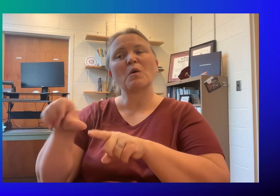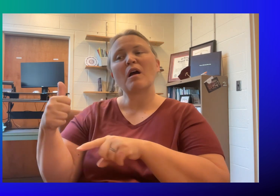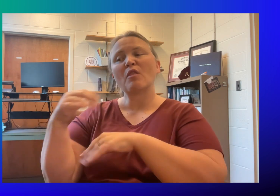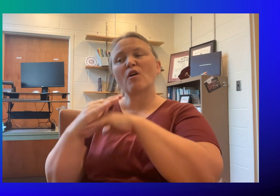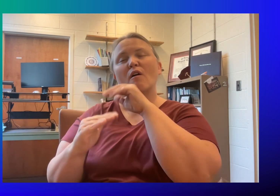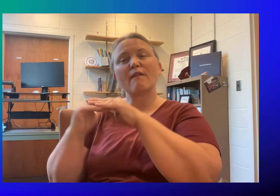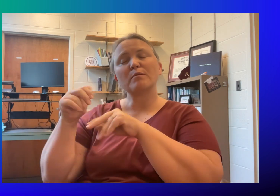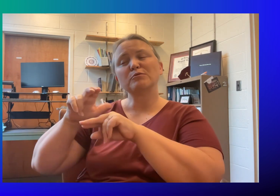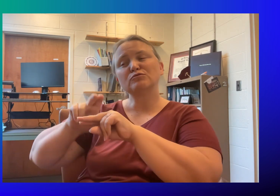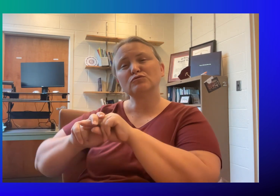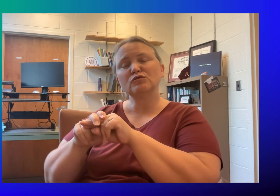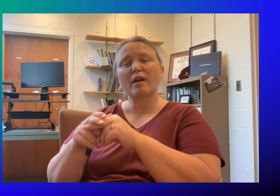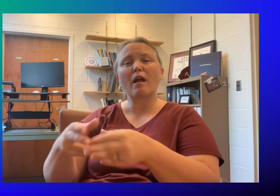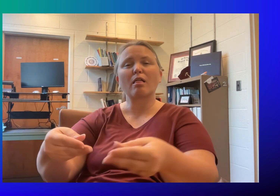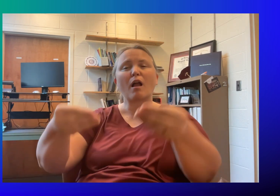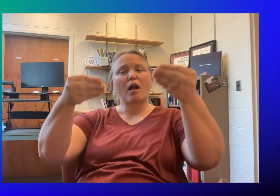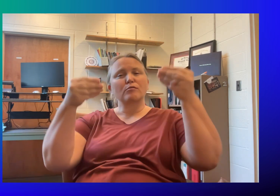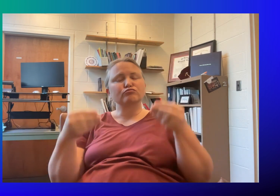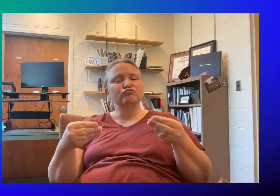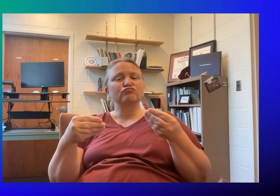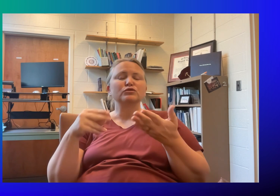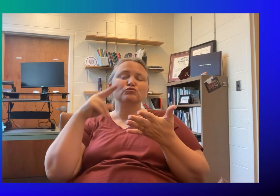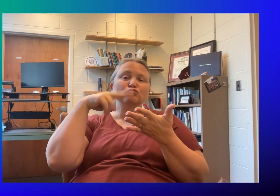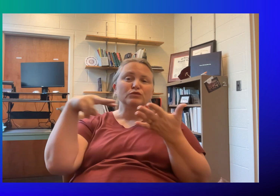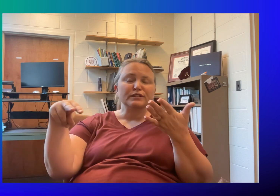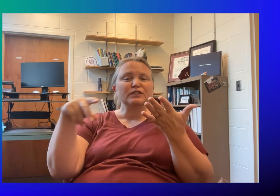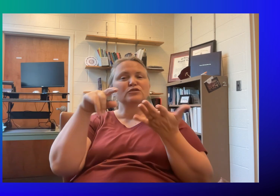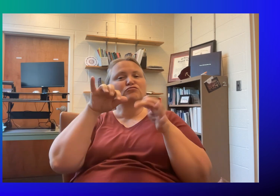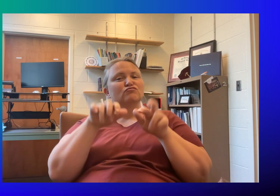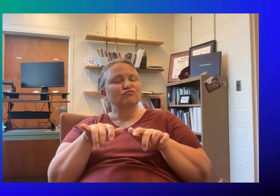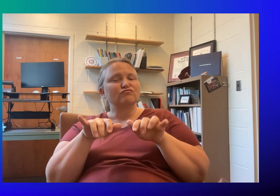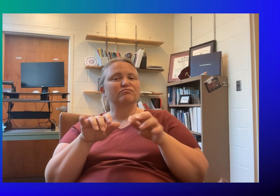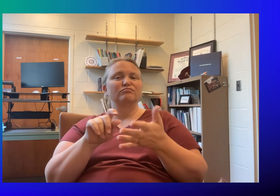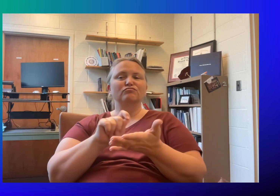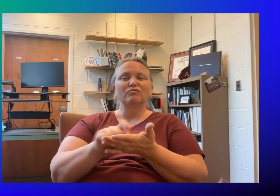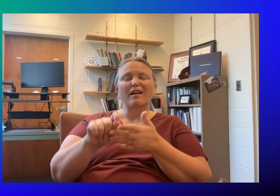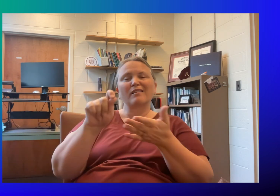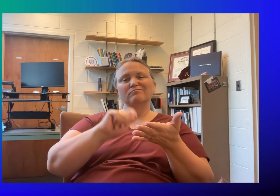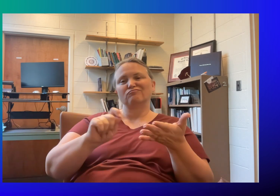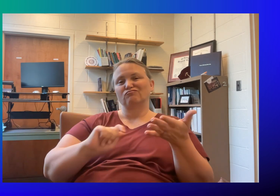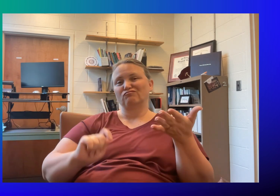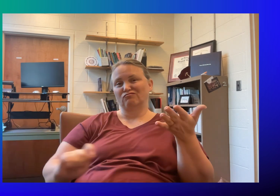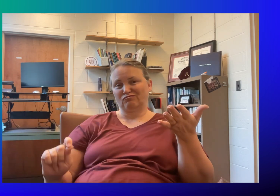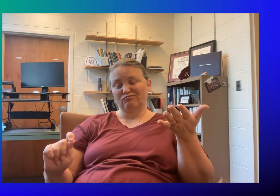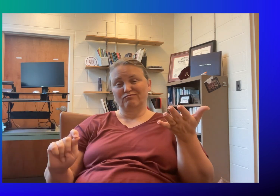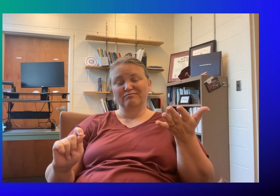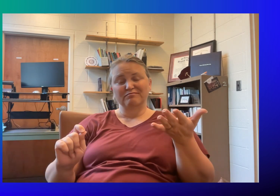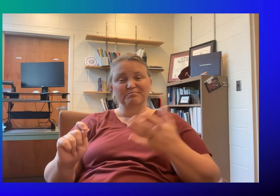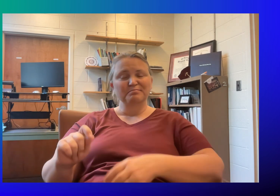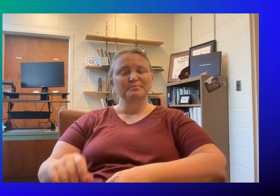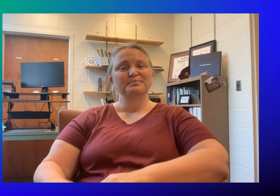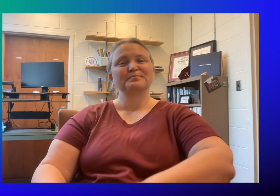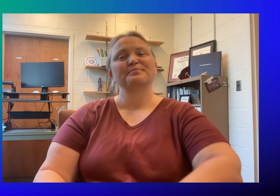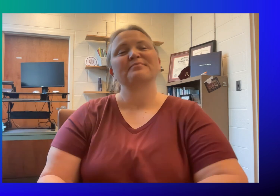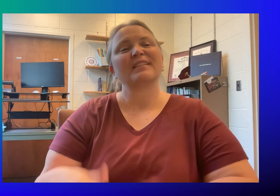in the writing space if you prefer to sit in a more comfortable space instead of at your computer screen. Some people do a lot of writing and